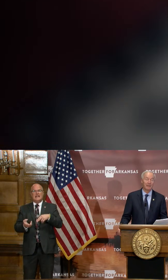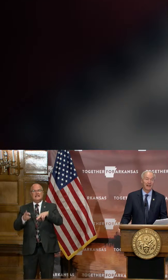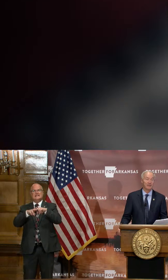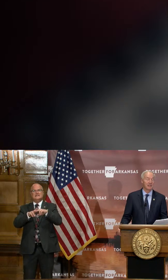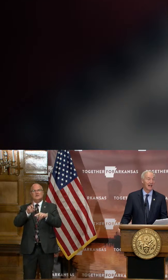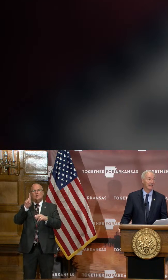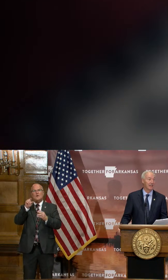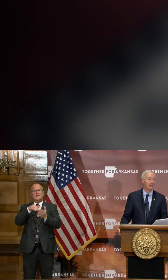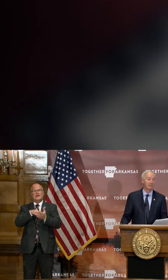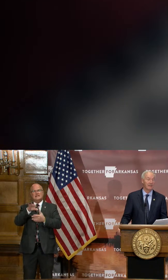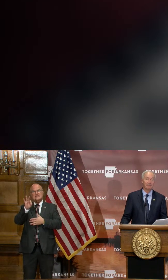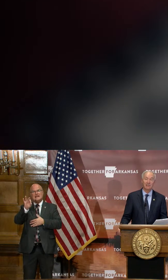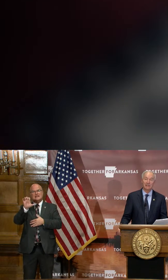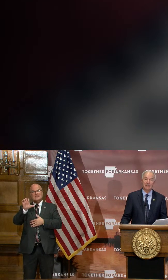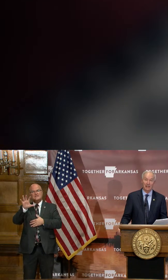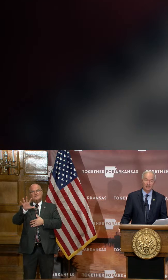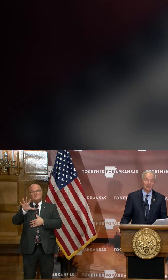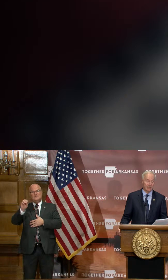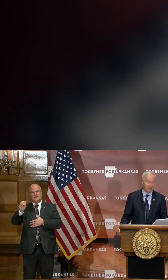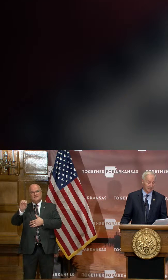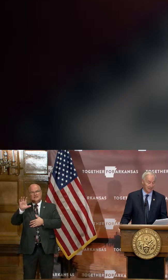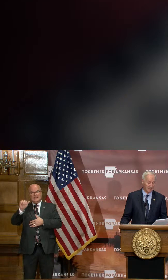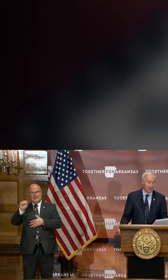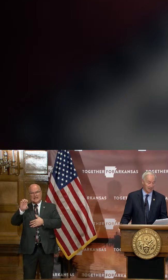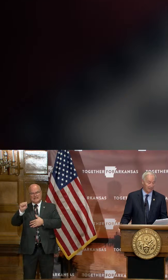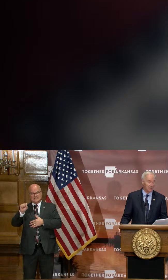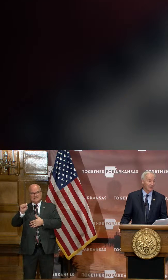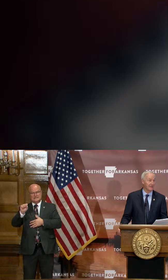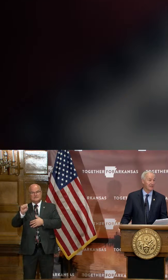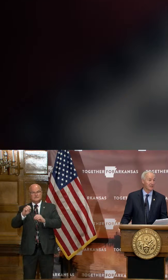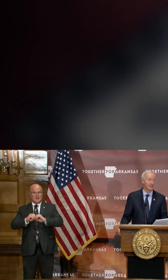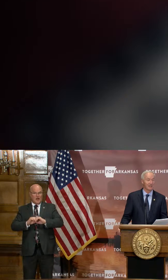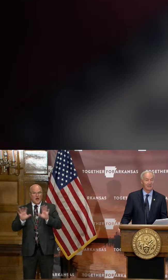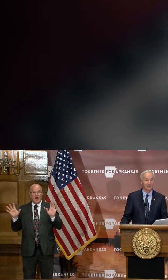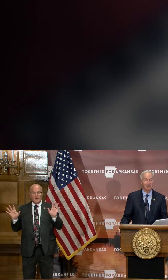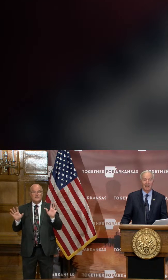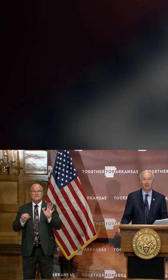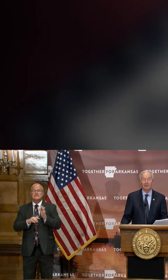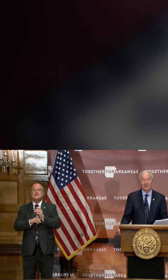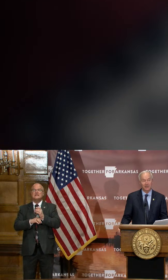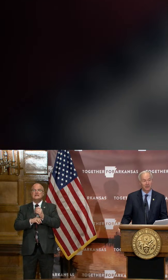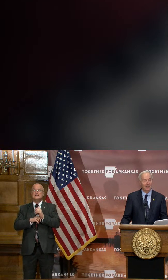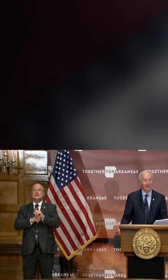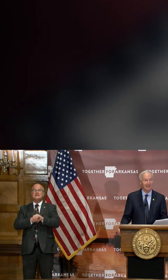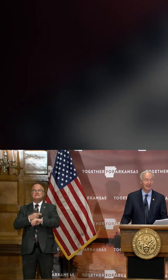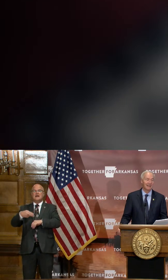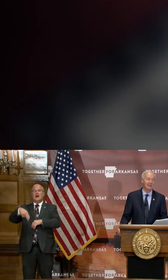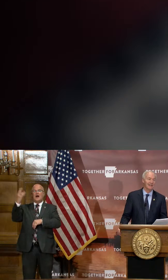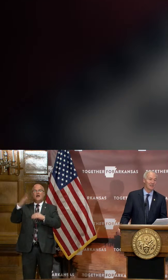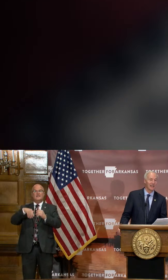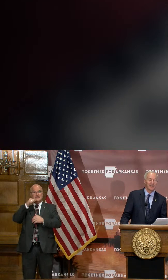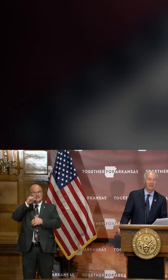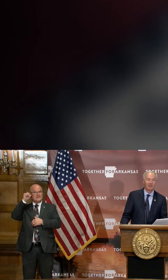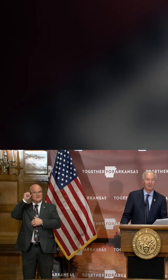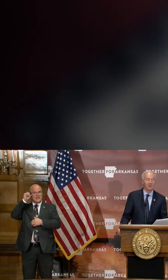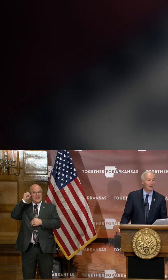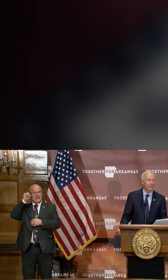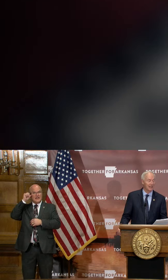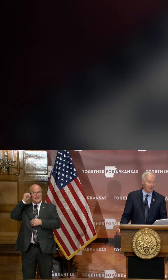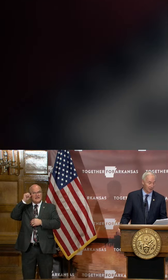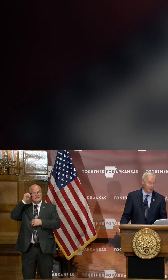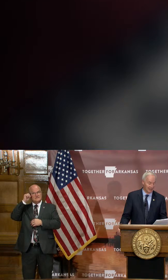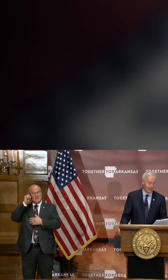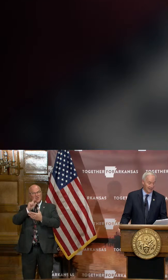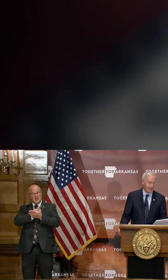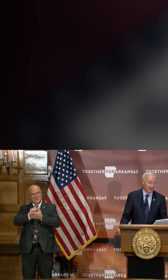additional 1,950 cases. Obviously, this is higher than yesterday. It is less than it was a